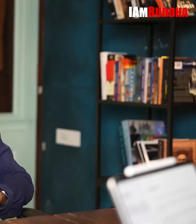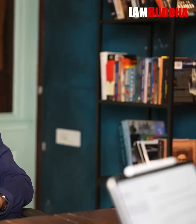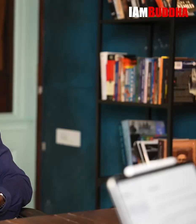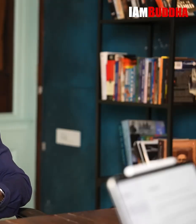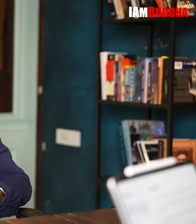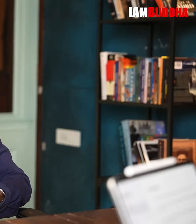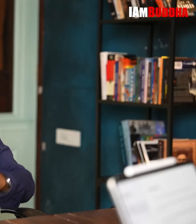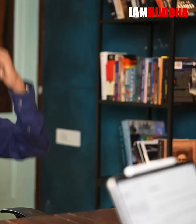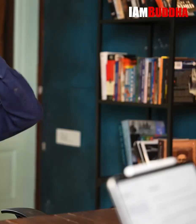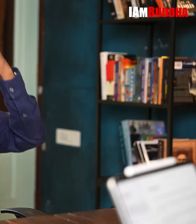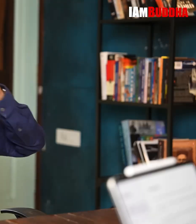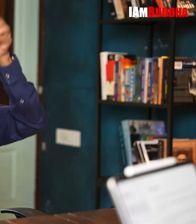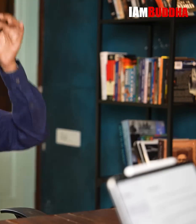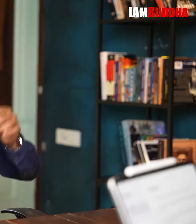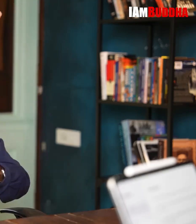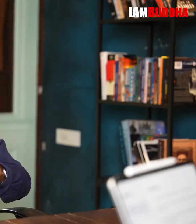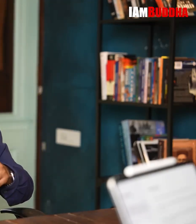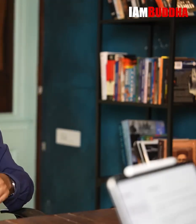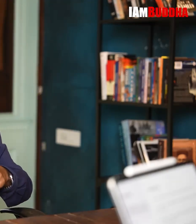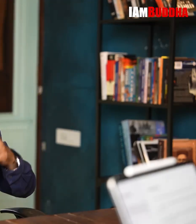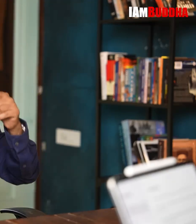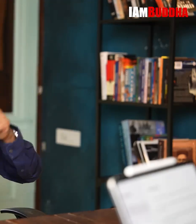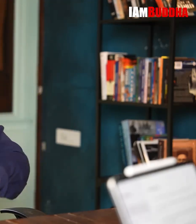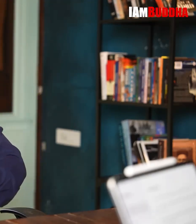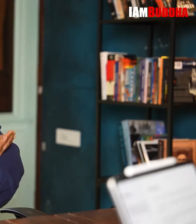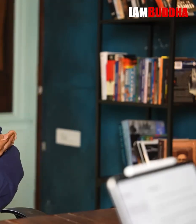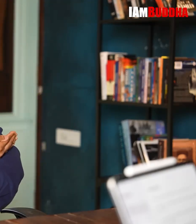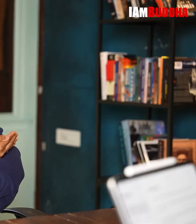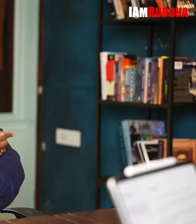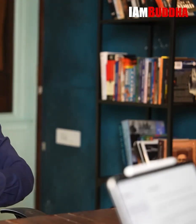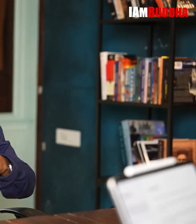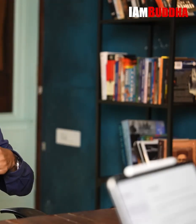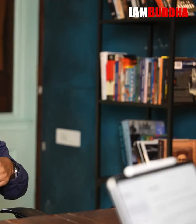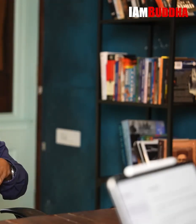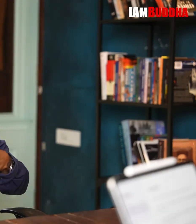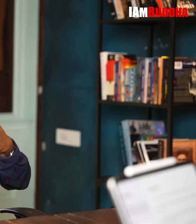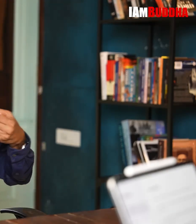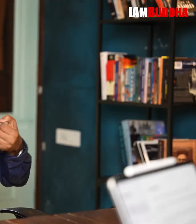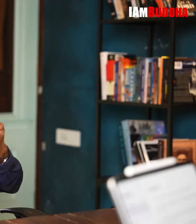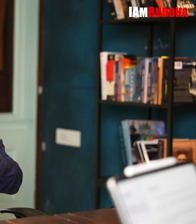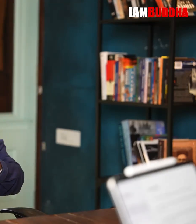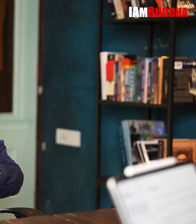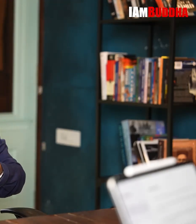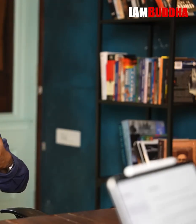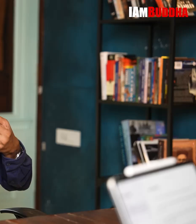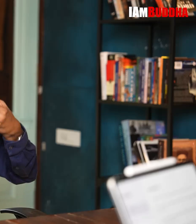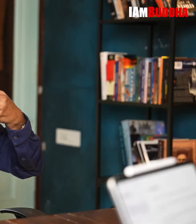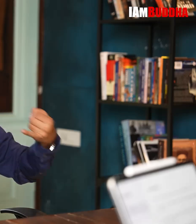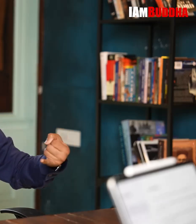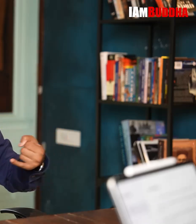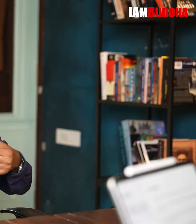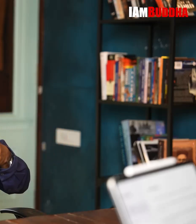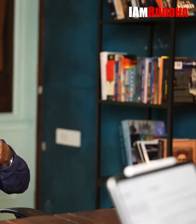work. So for me, I want to meet the decision makers there, you know, because otherwise sometimes people don't have the power